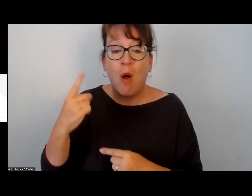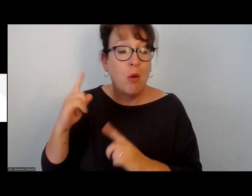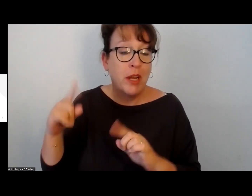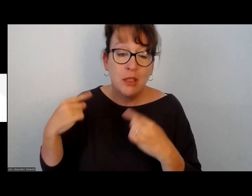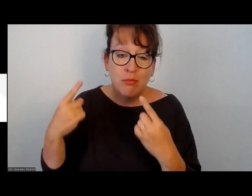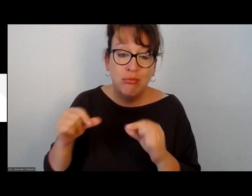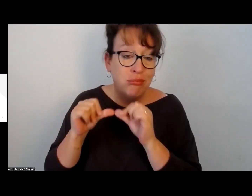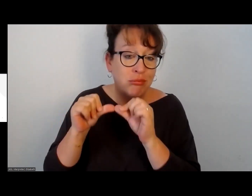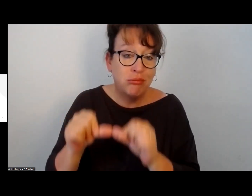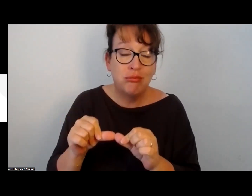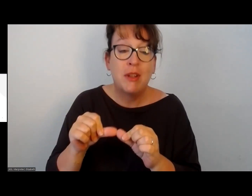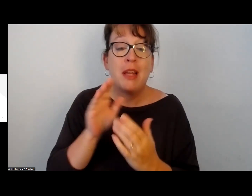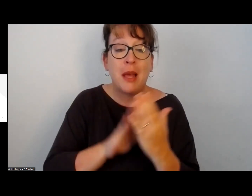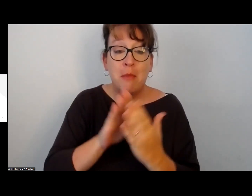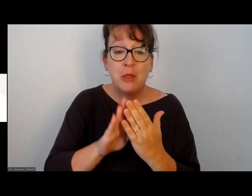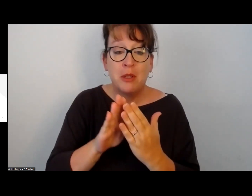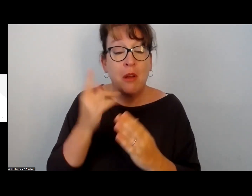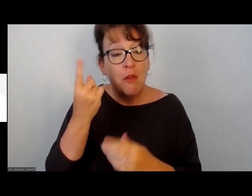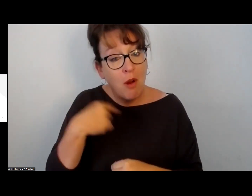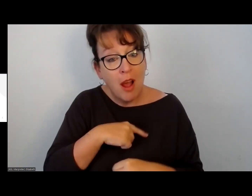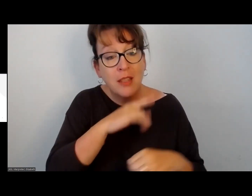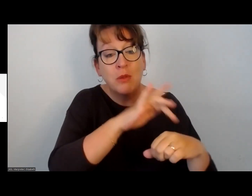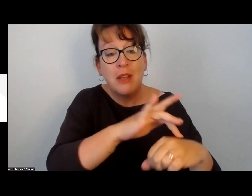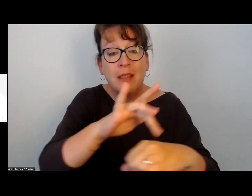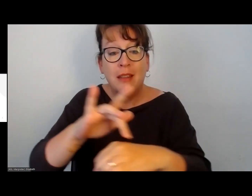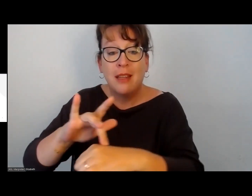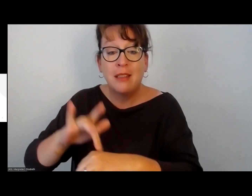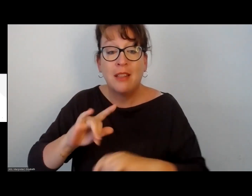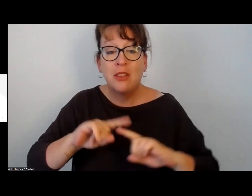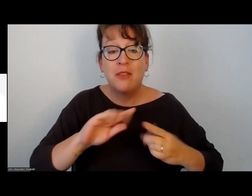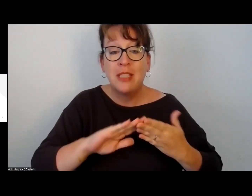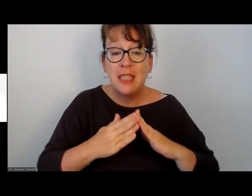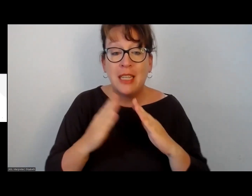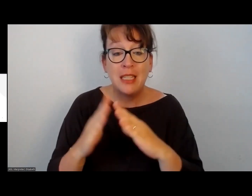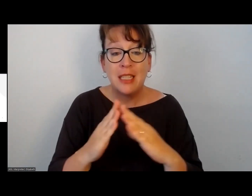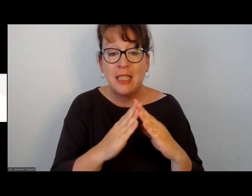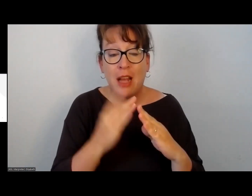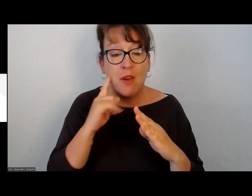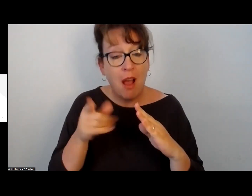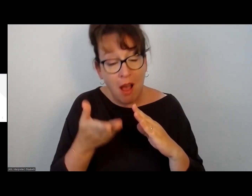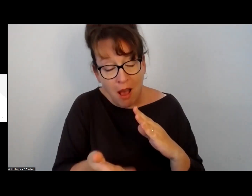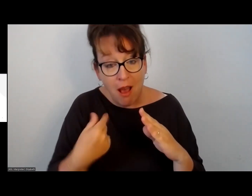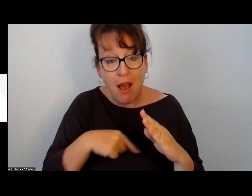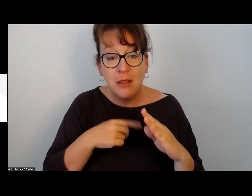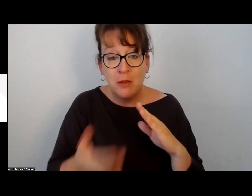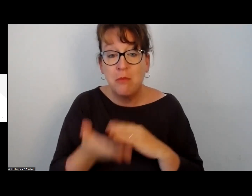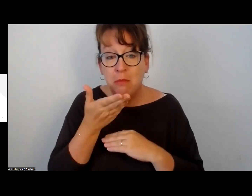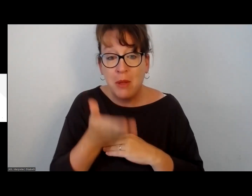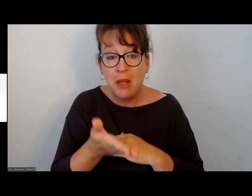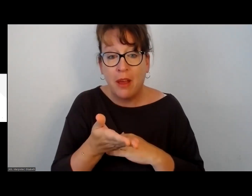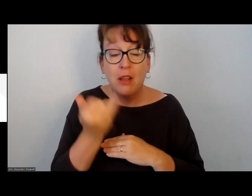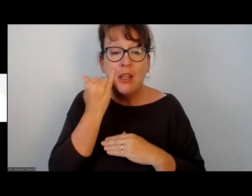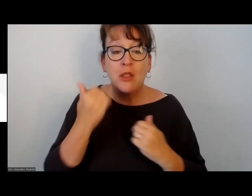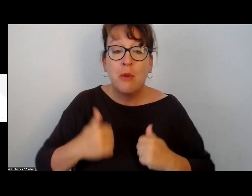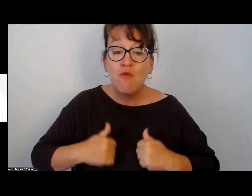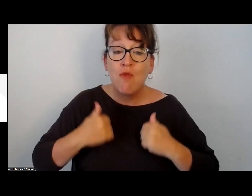all across the Commonwealth to different cities and towns, and for us to be there. So if residents show up, then they see